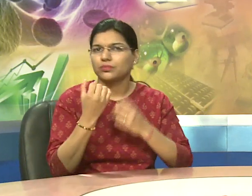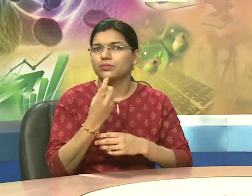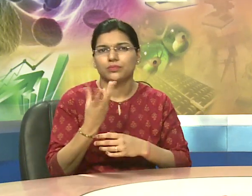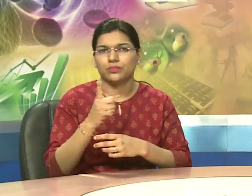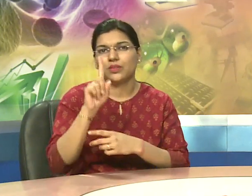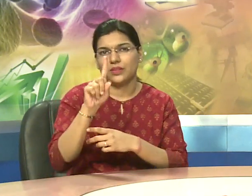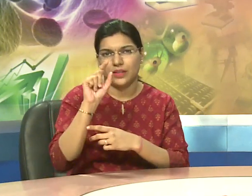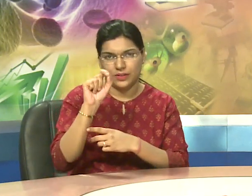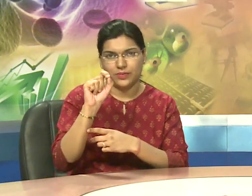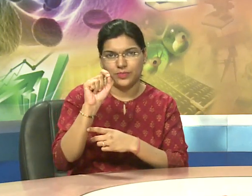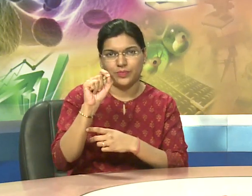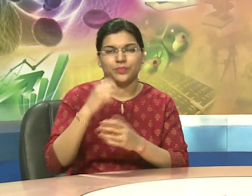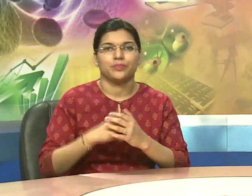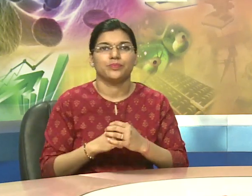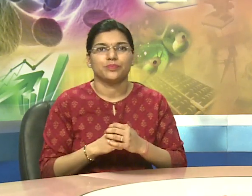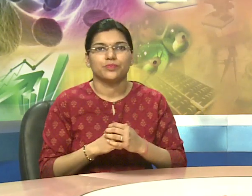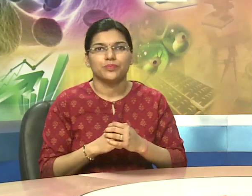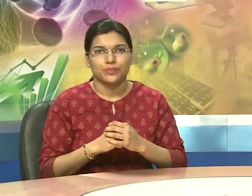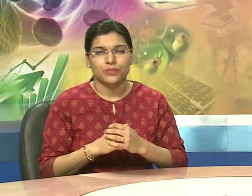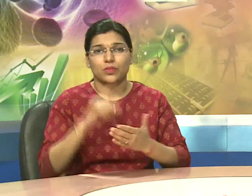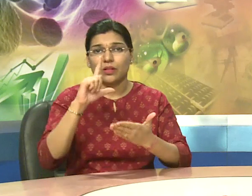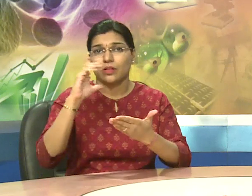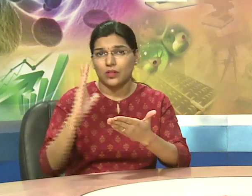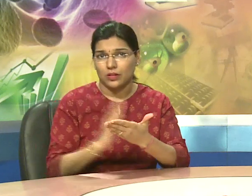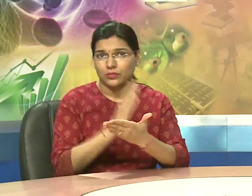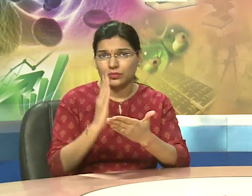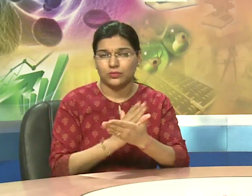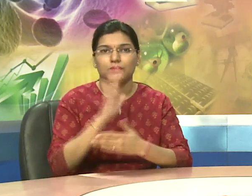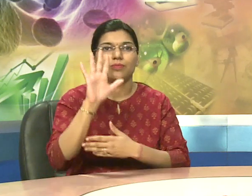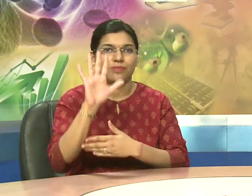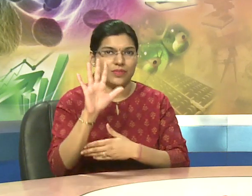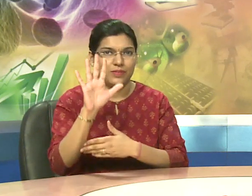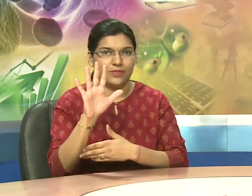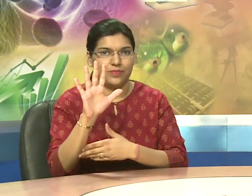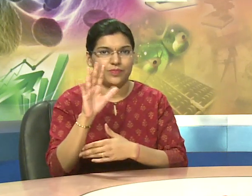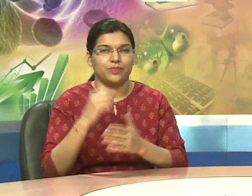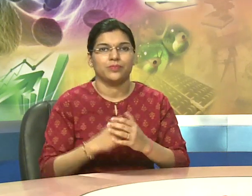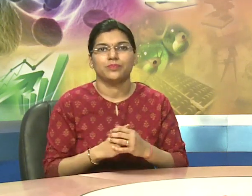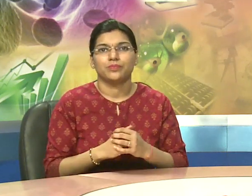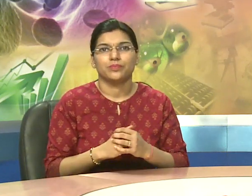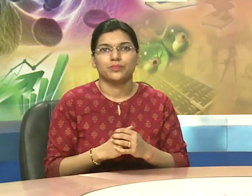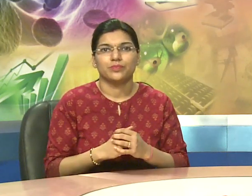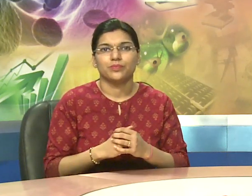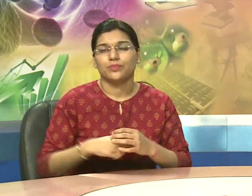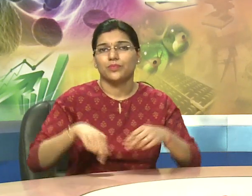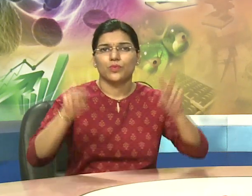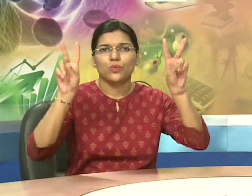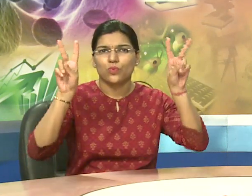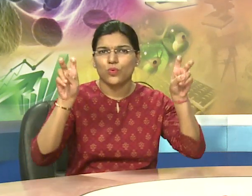215 for class 12th, lesson number 5.